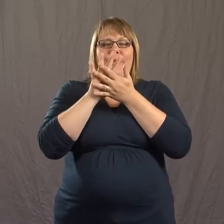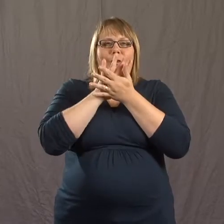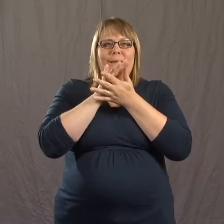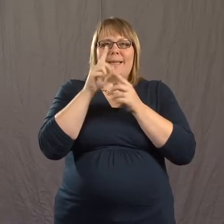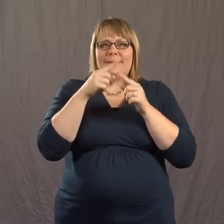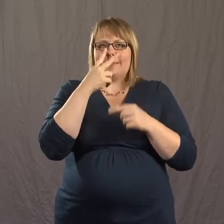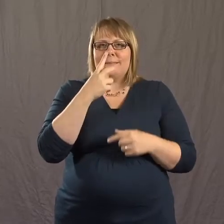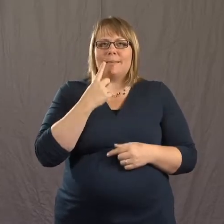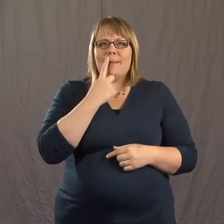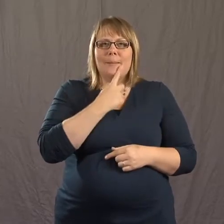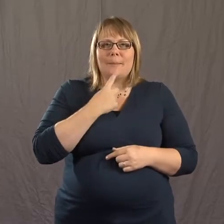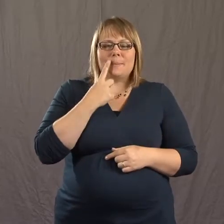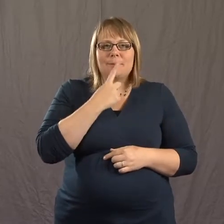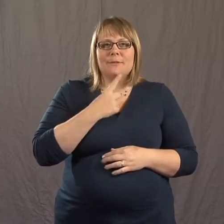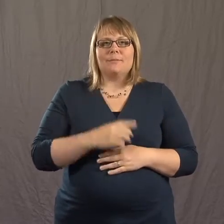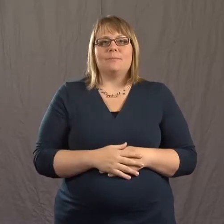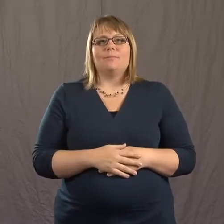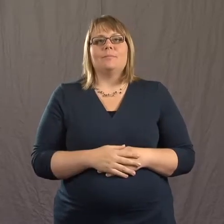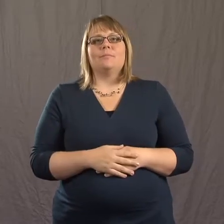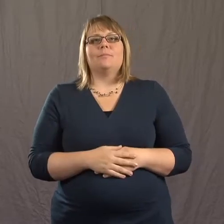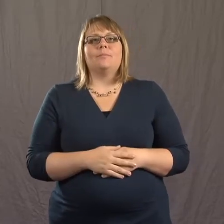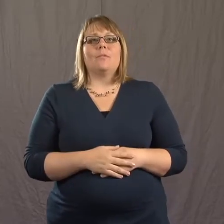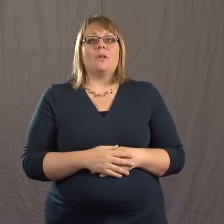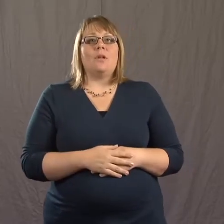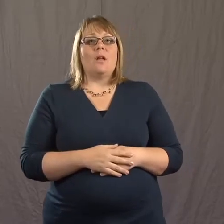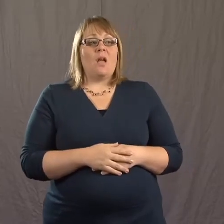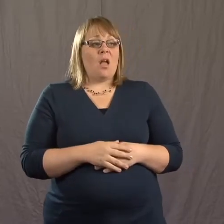have facial hair, which will perhaps mask the speaker's lips.